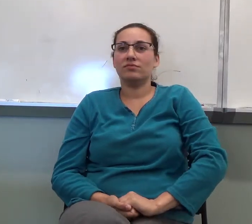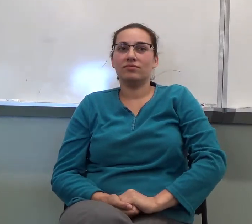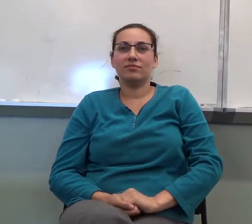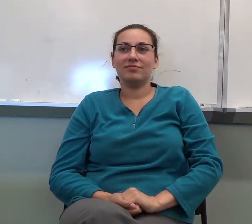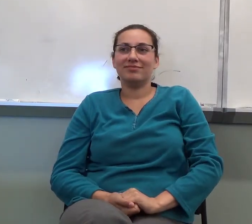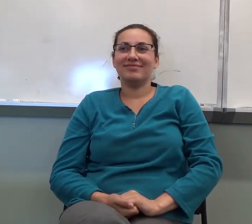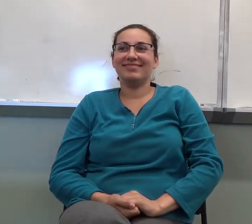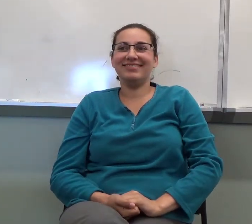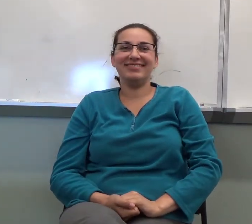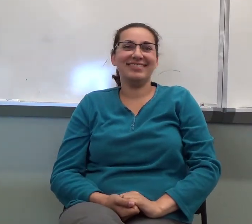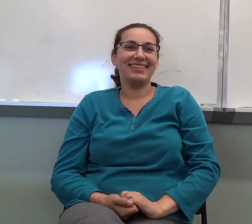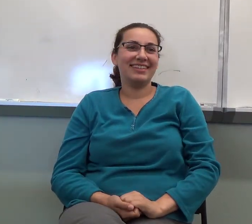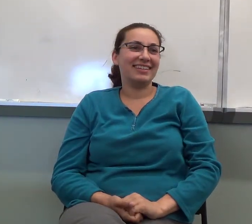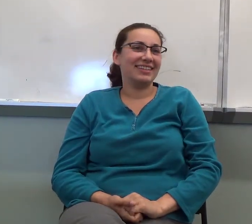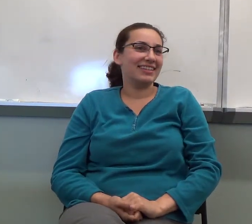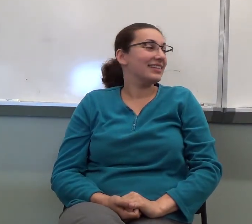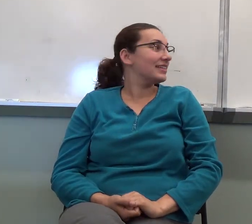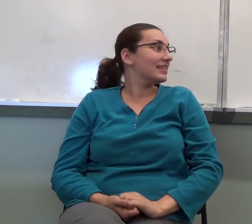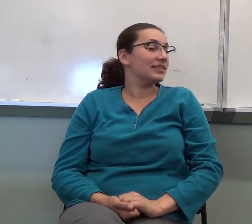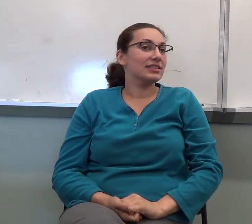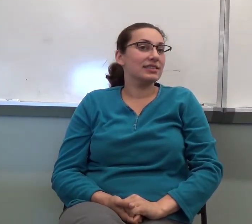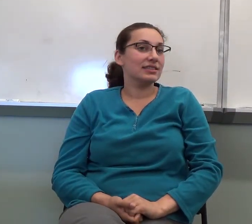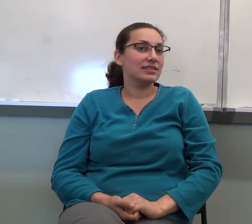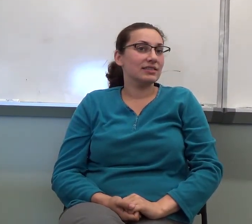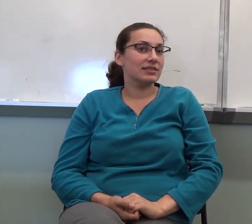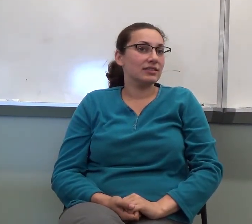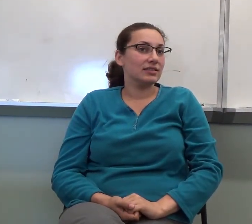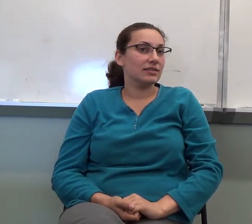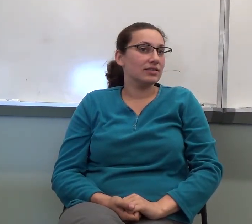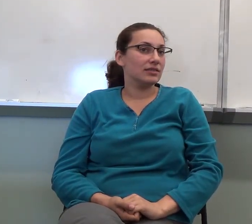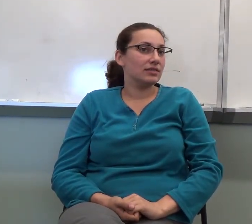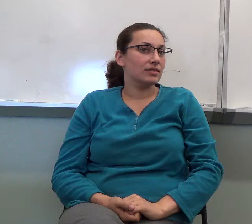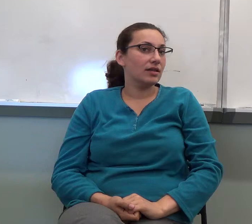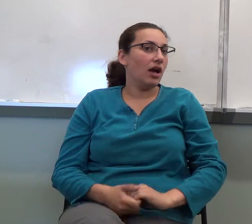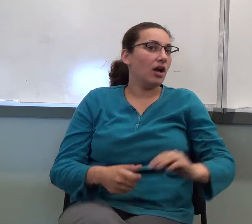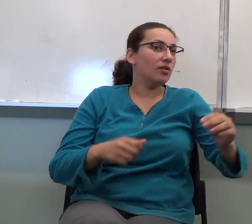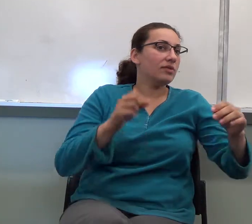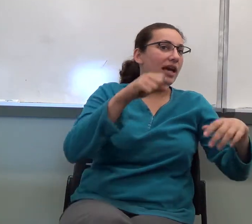in Chapter 6. There's only one formula to do. Is there a question? Yeah.